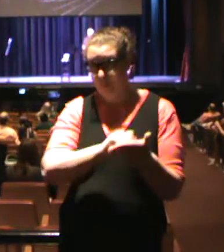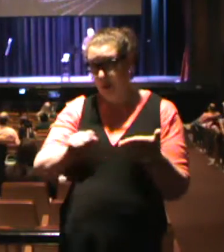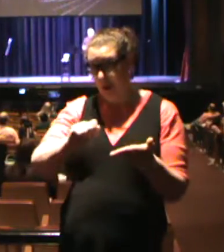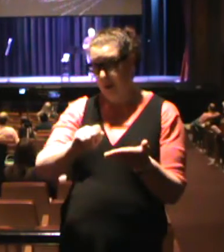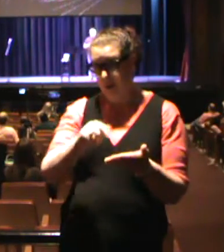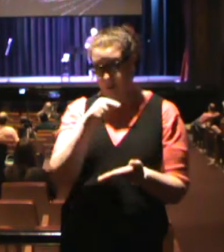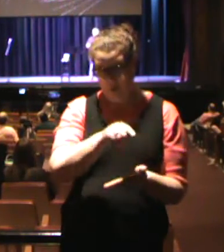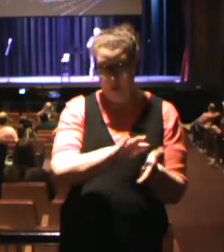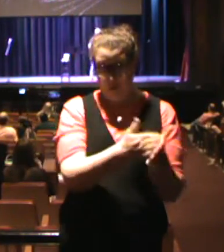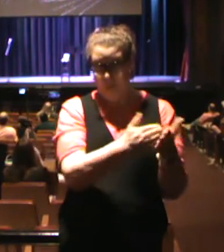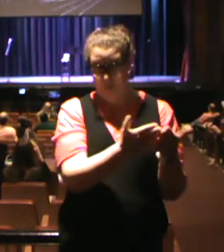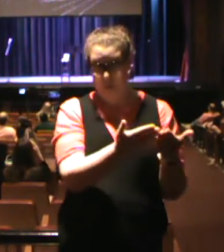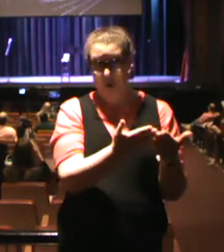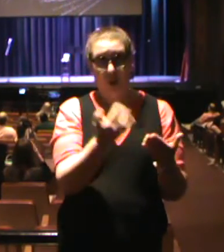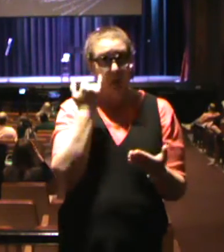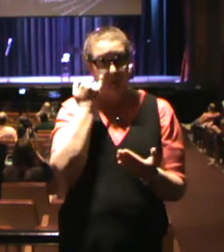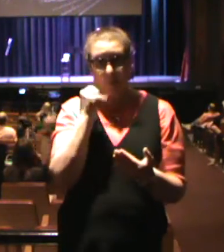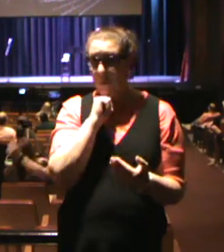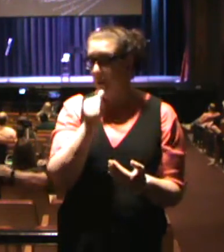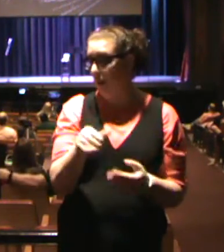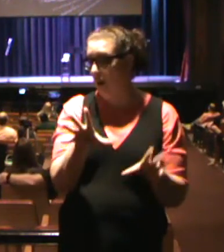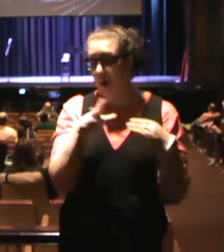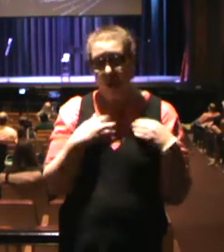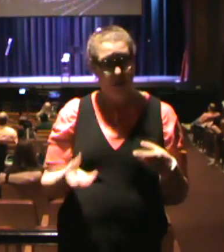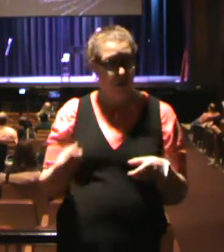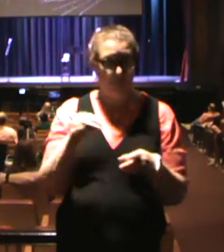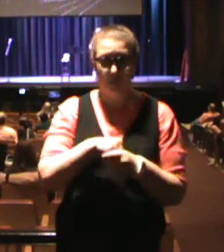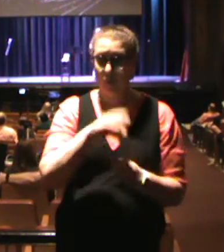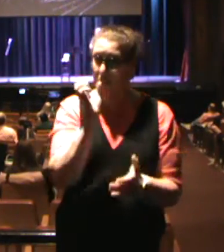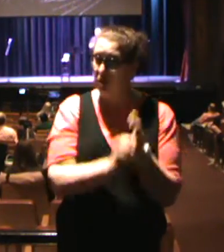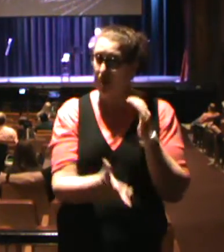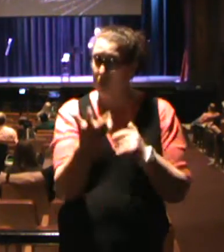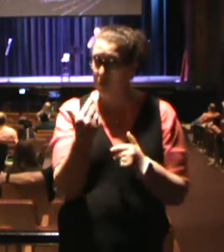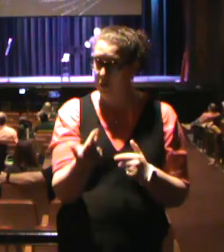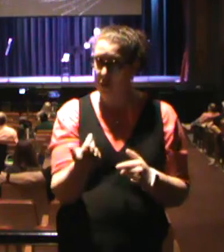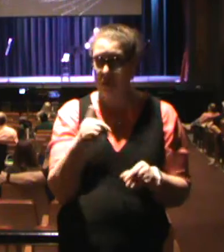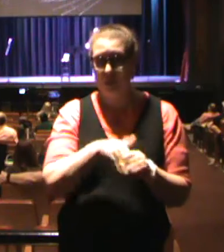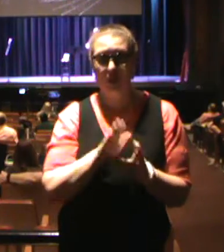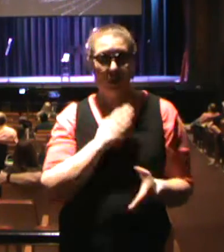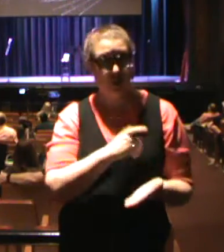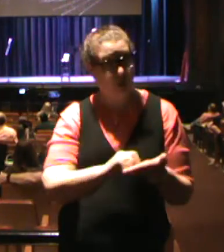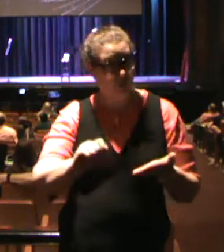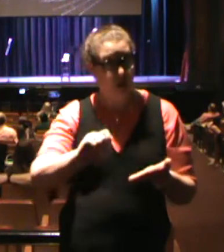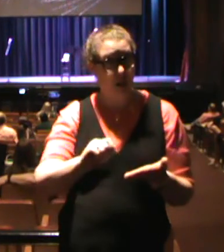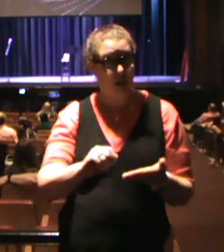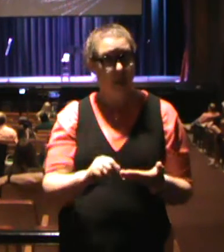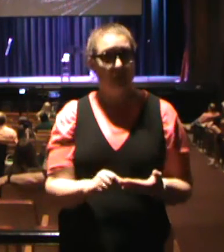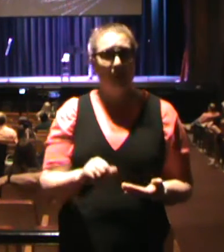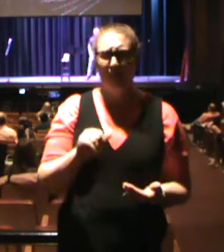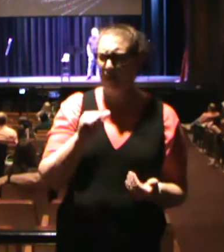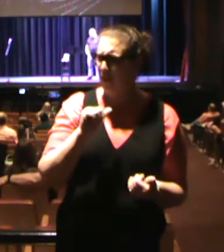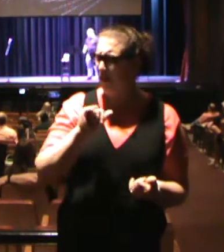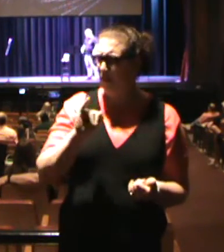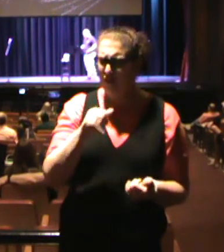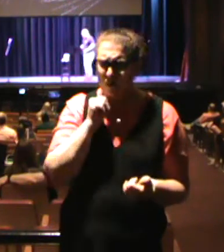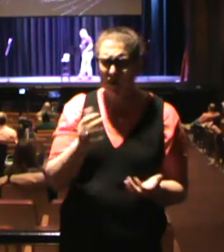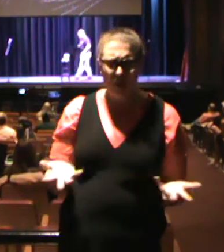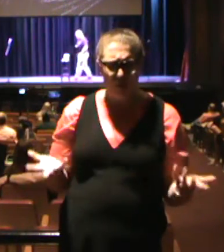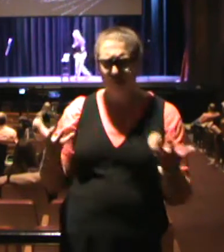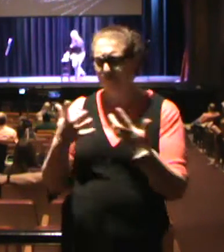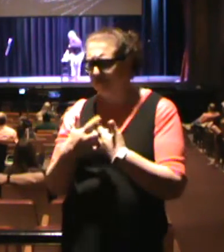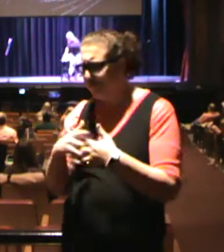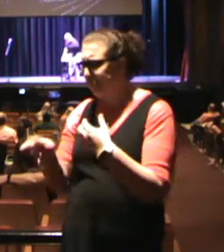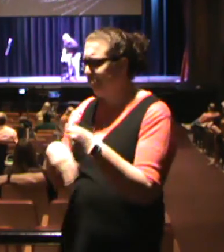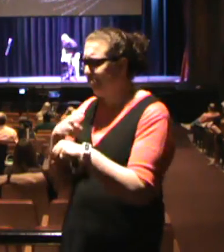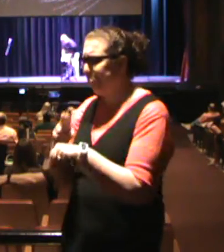of Nehemiah, we probably would not have included chapter 13 in our writings. It just is not something that flows